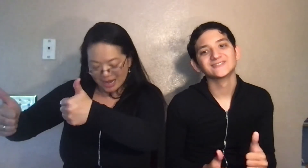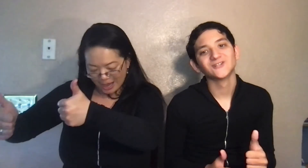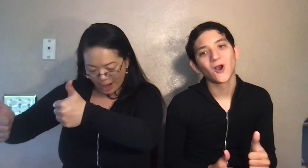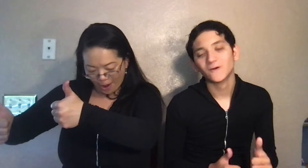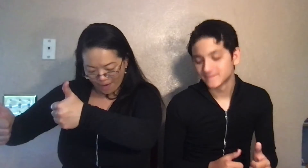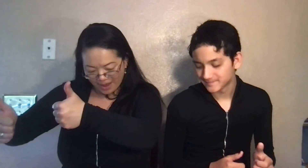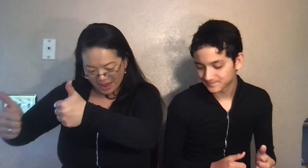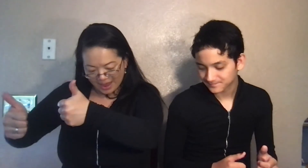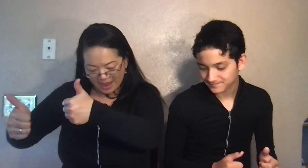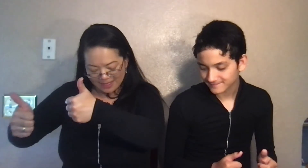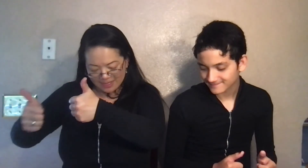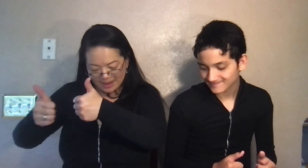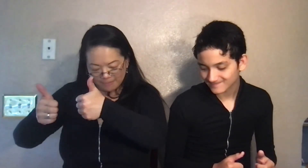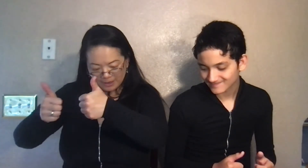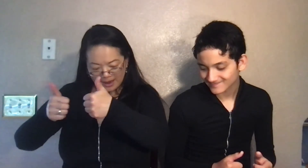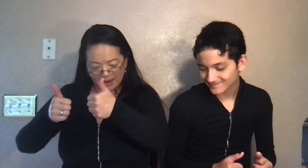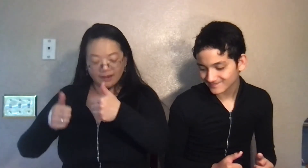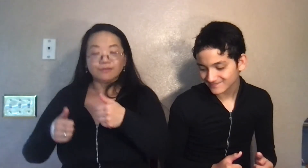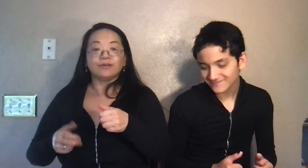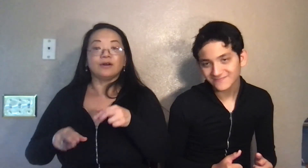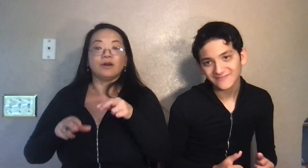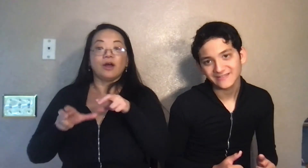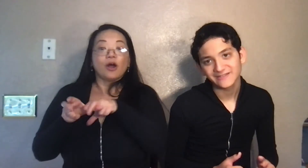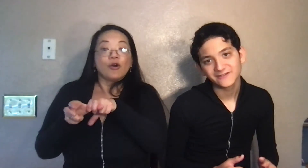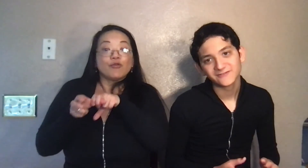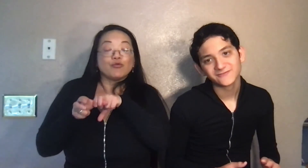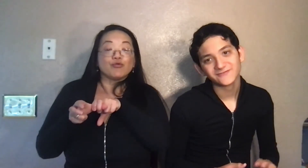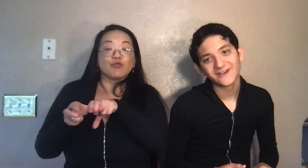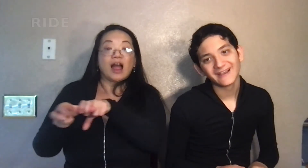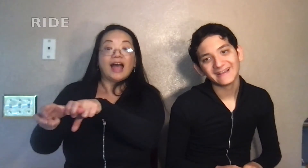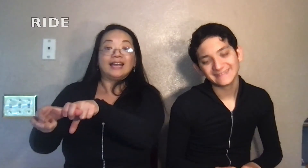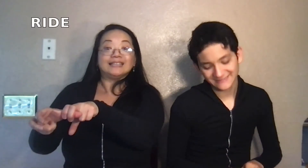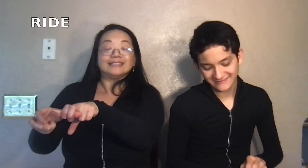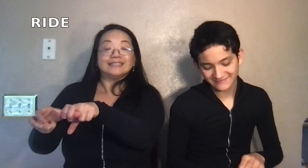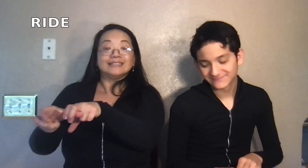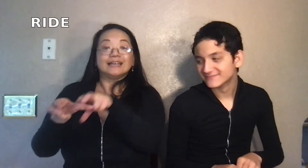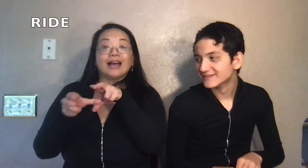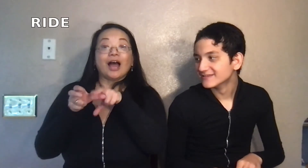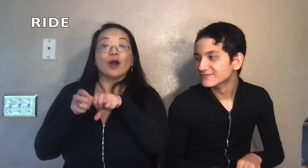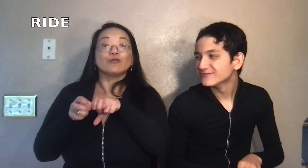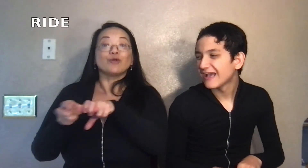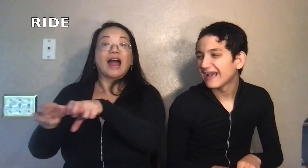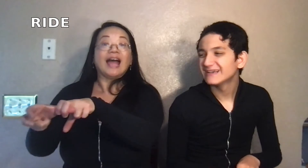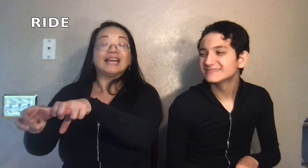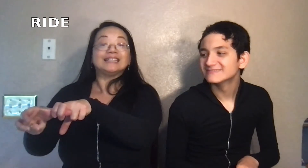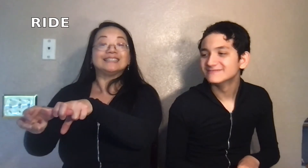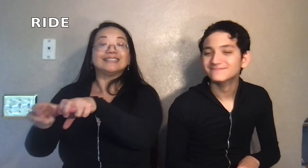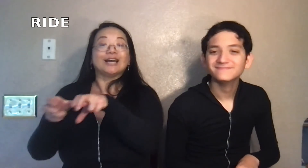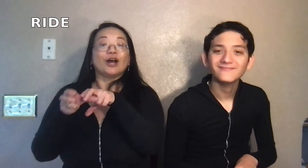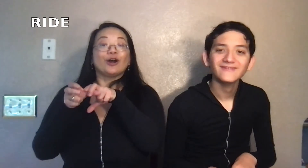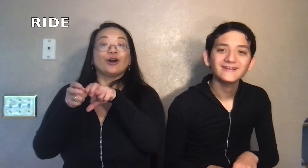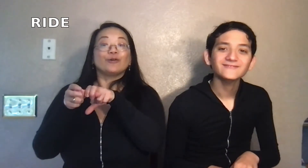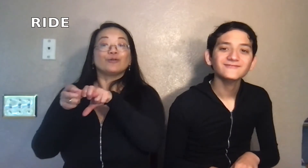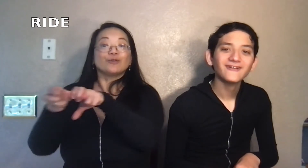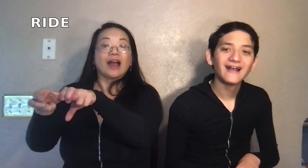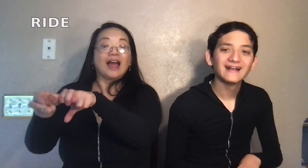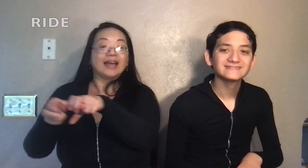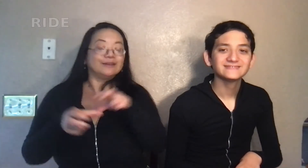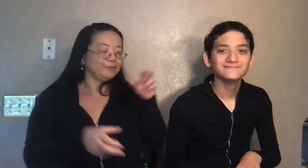Follow. And then we have... Ride. Ride. Ride. So